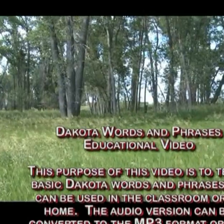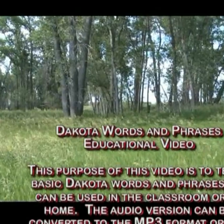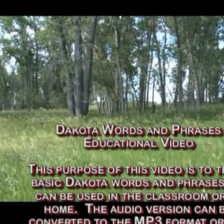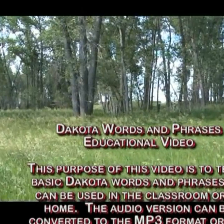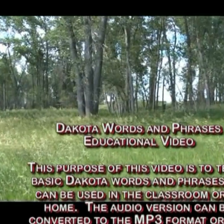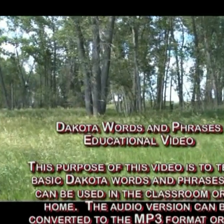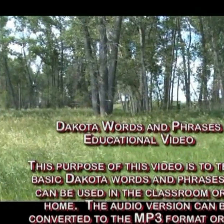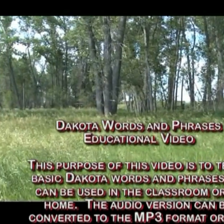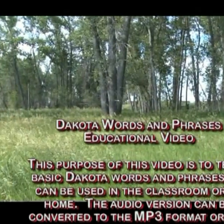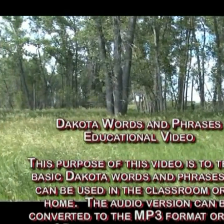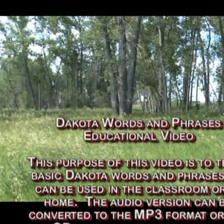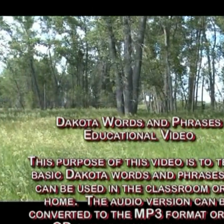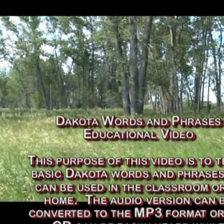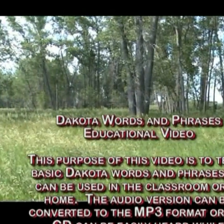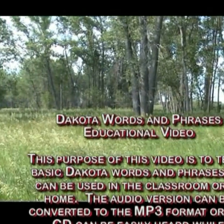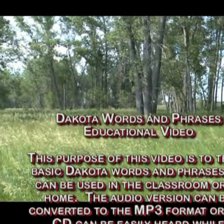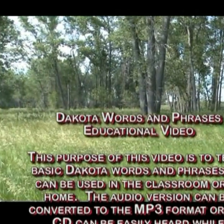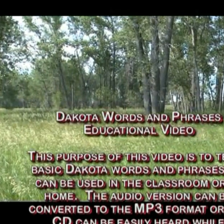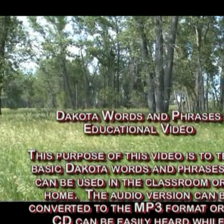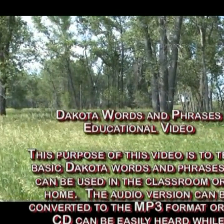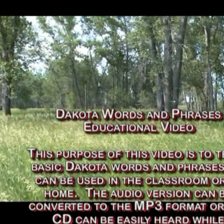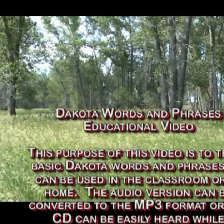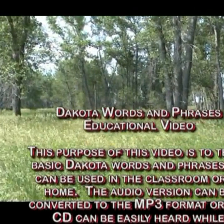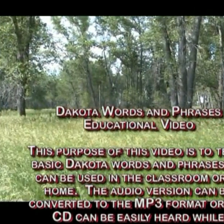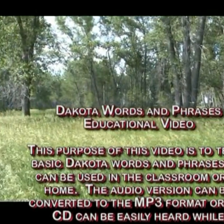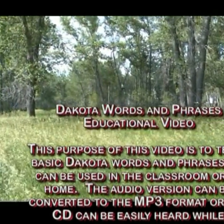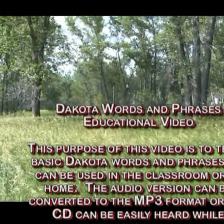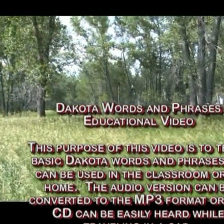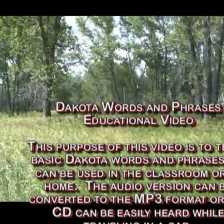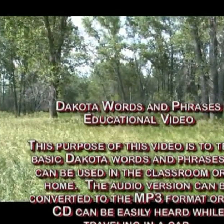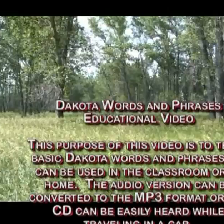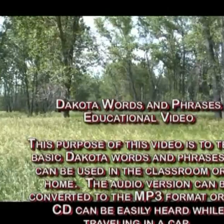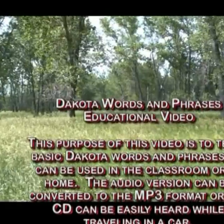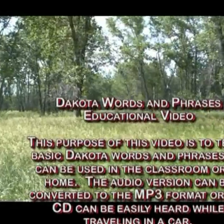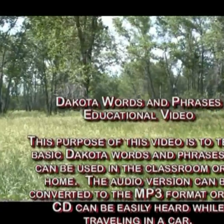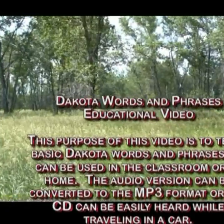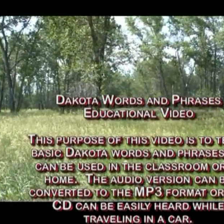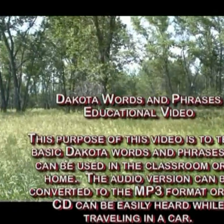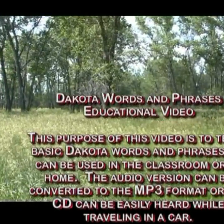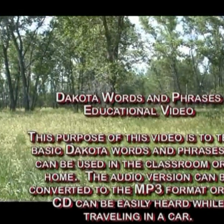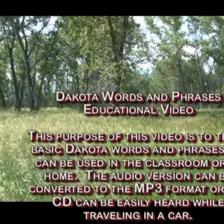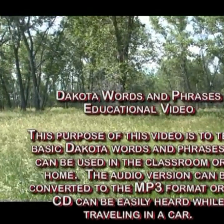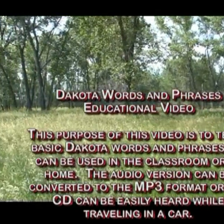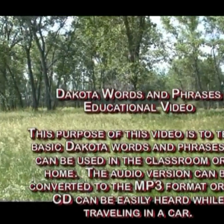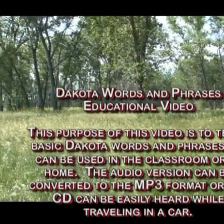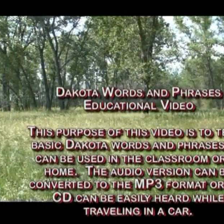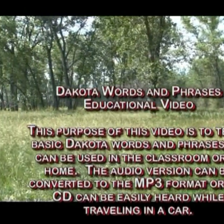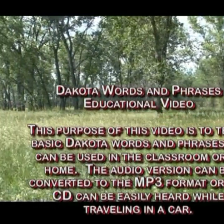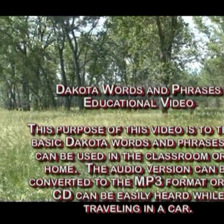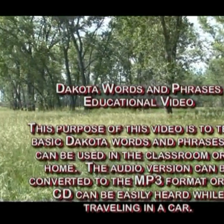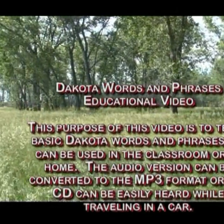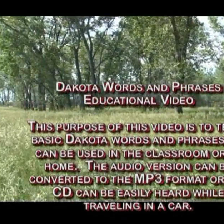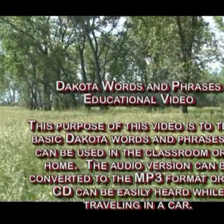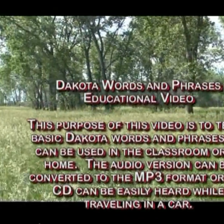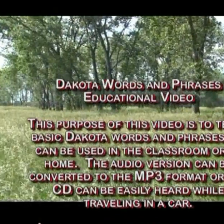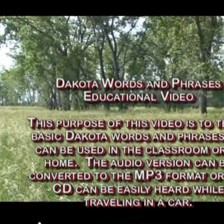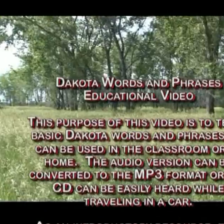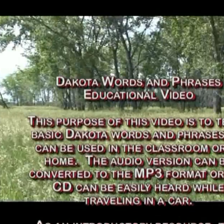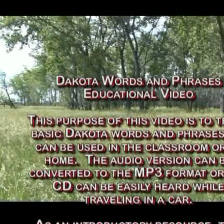The purpose of this video is to teach basic Dakota words and phrases. It can be used in the classroom or at home.